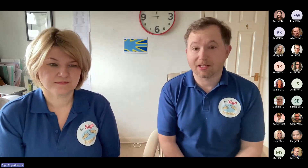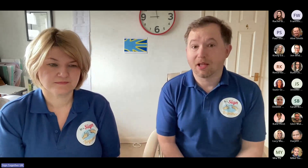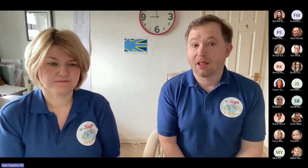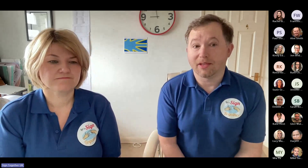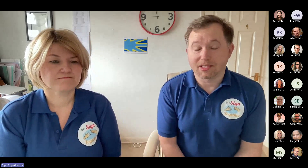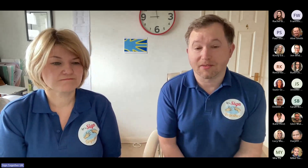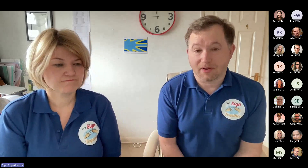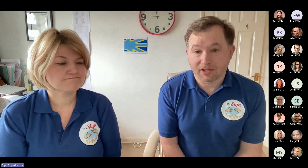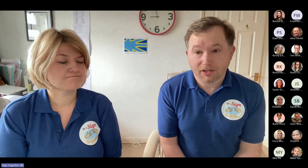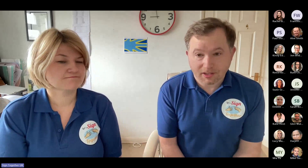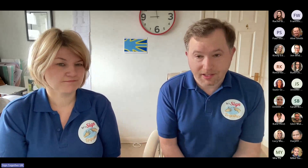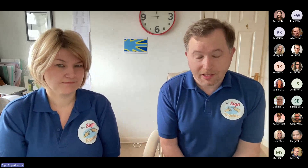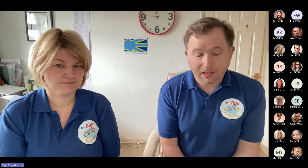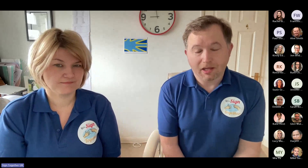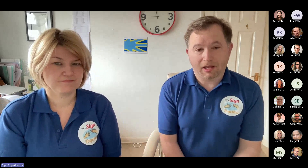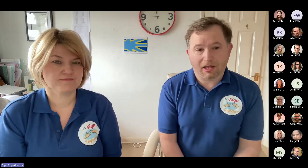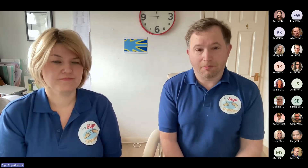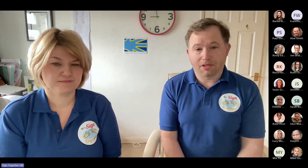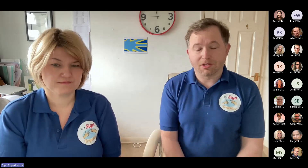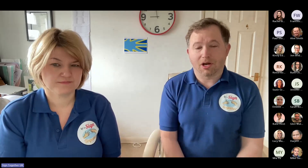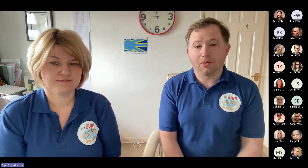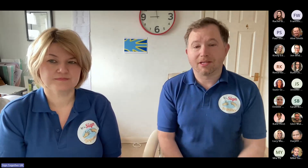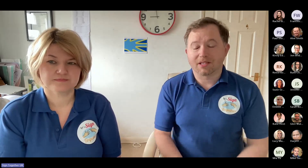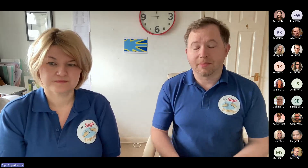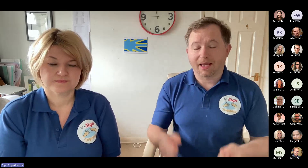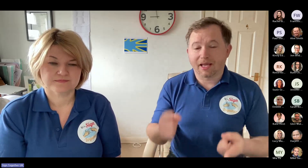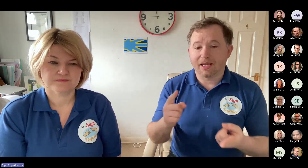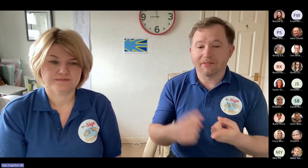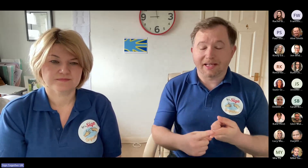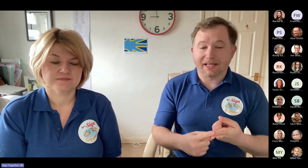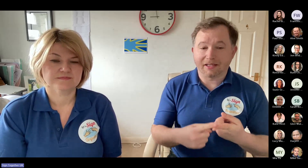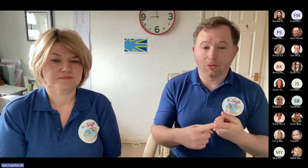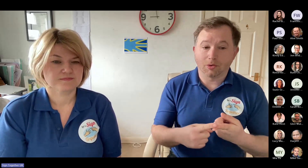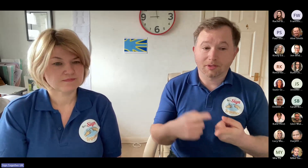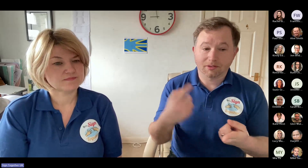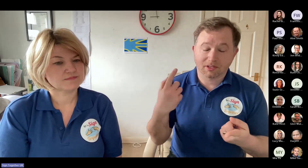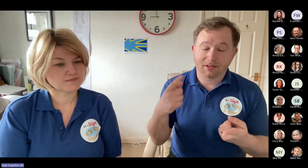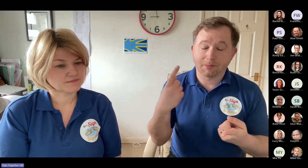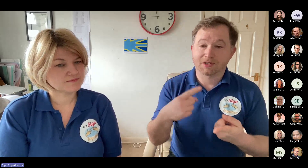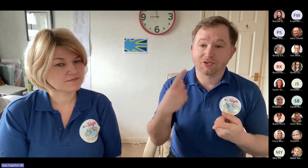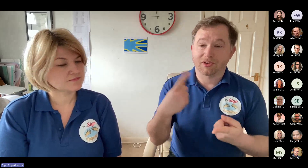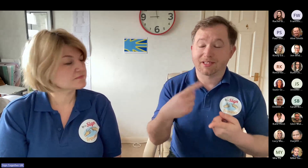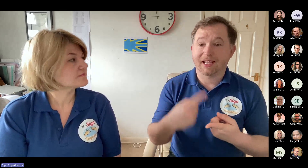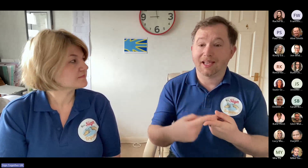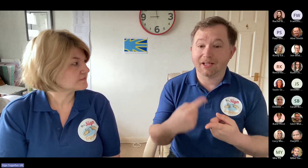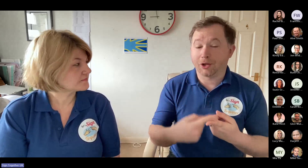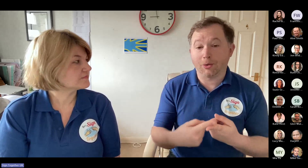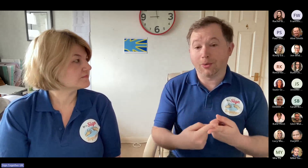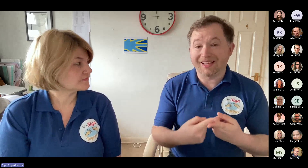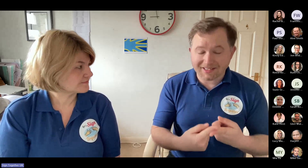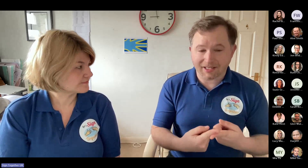space, this is a very good idea. Because not only does it make hearing or the person trying to hear you